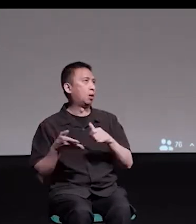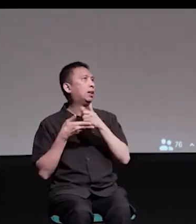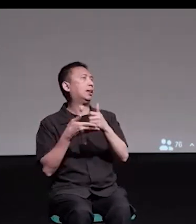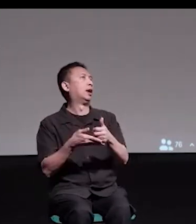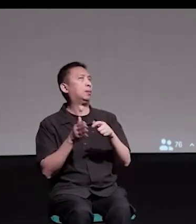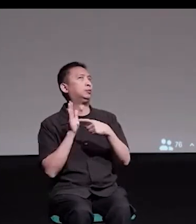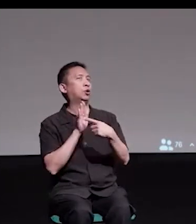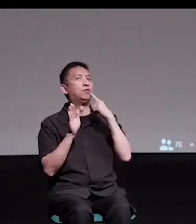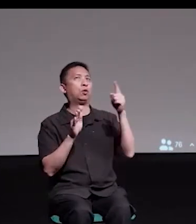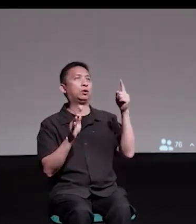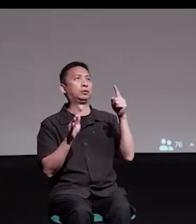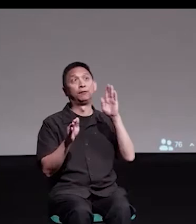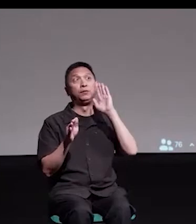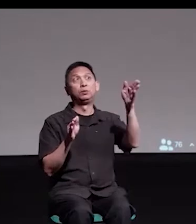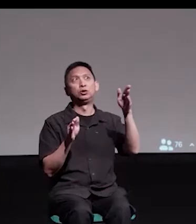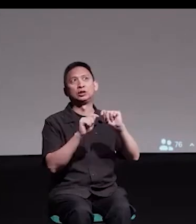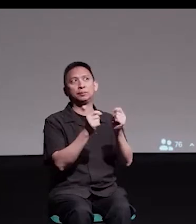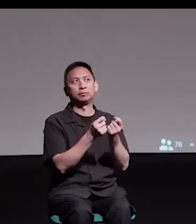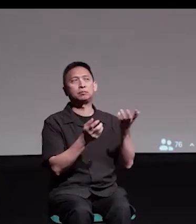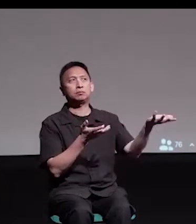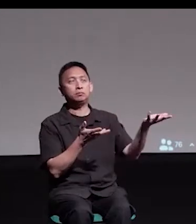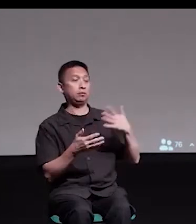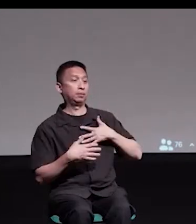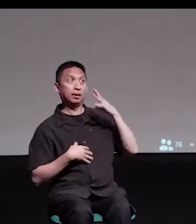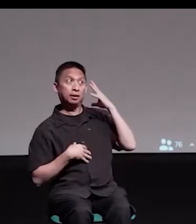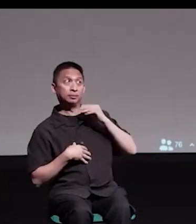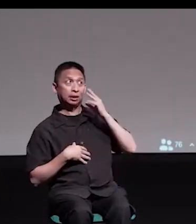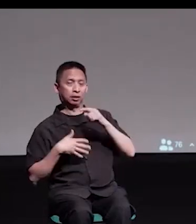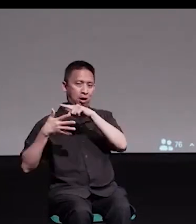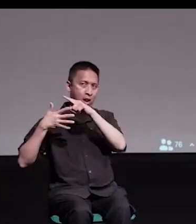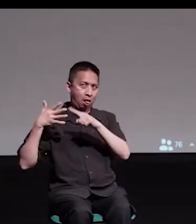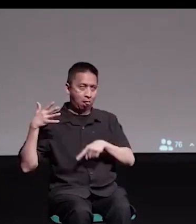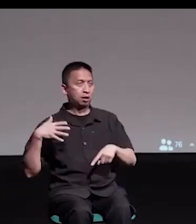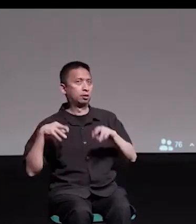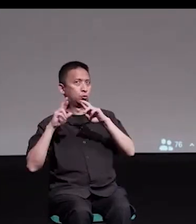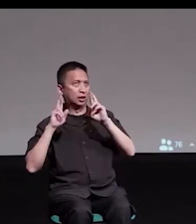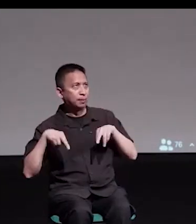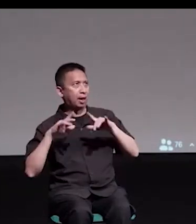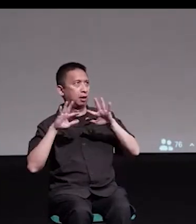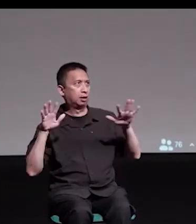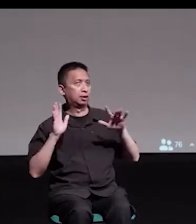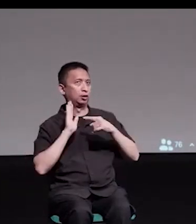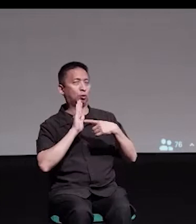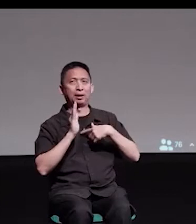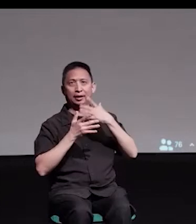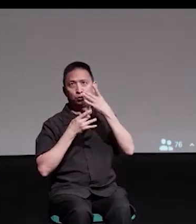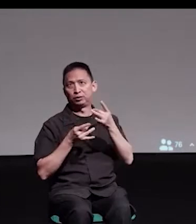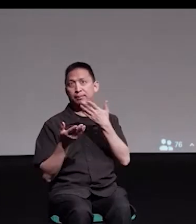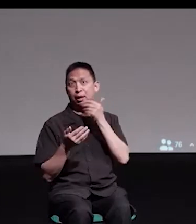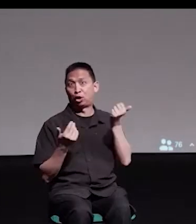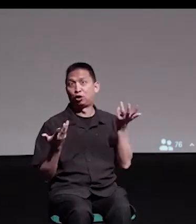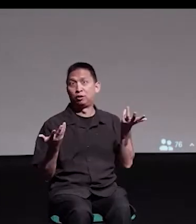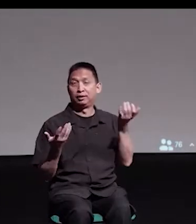prospective team that you're collaborating with, like kind of what your experience is and interests, I guess.